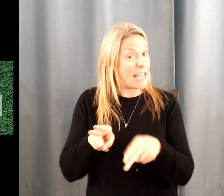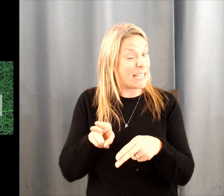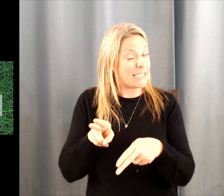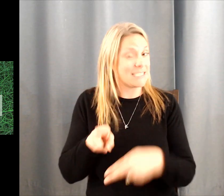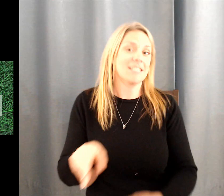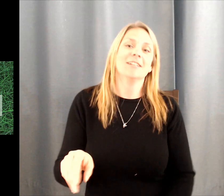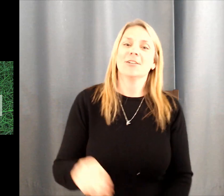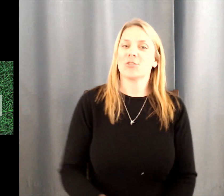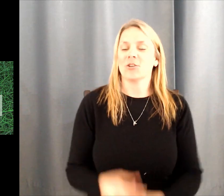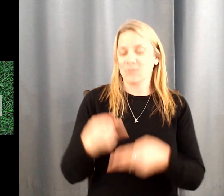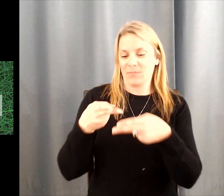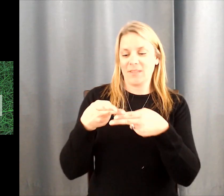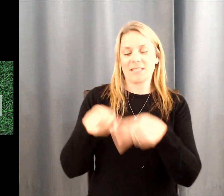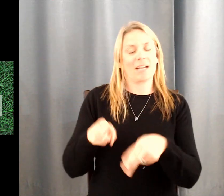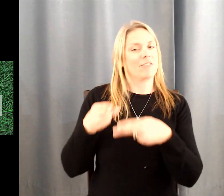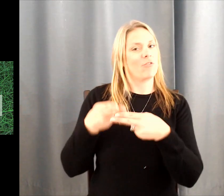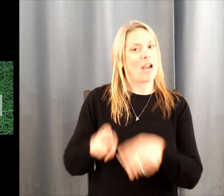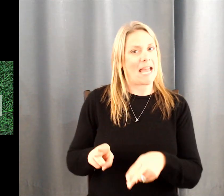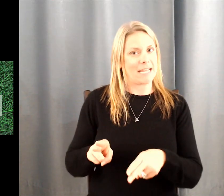eggs. So the sign for egg.